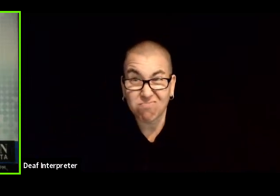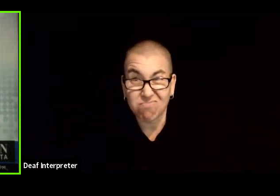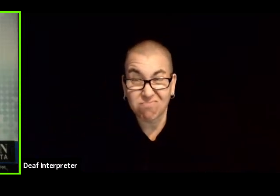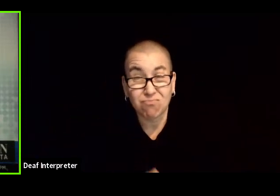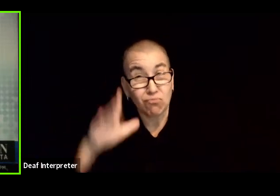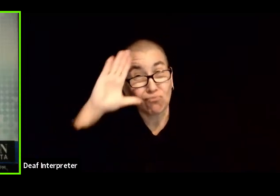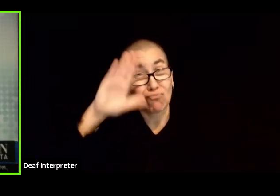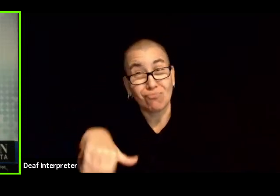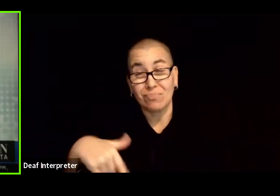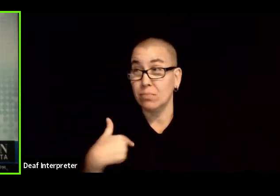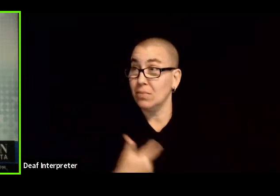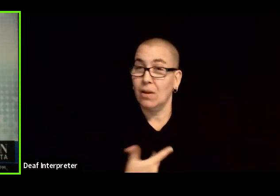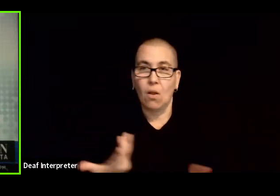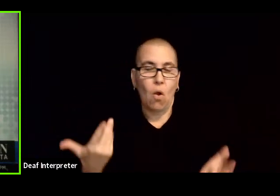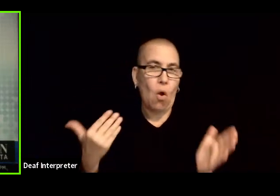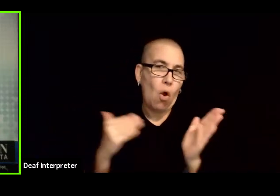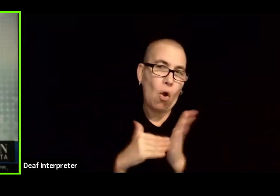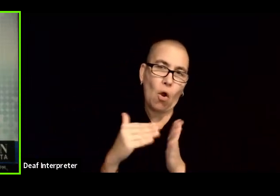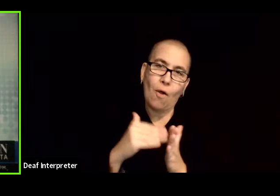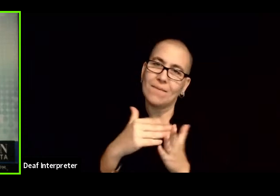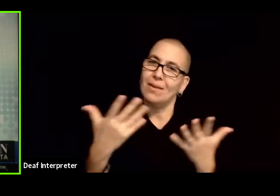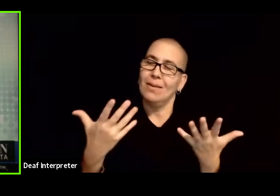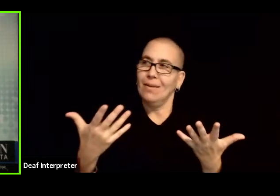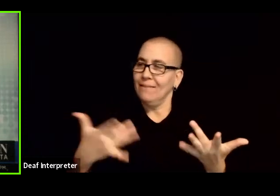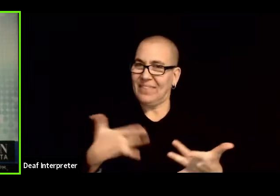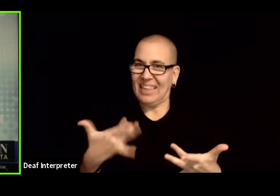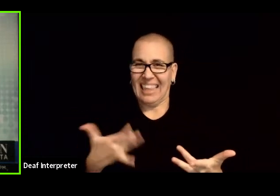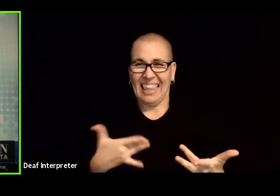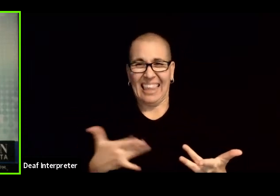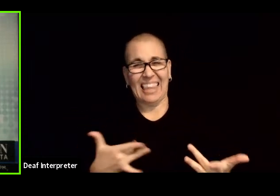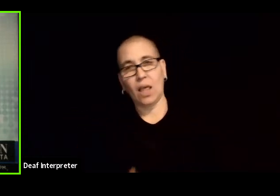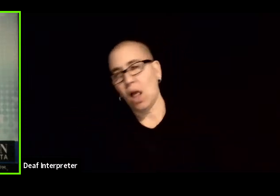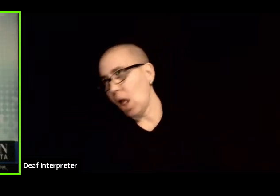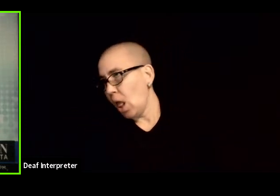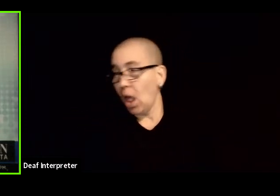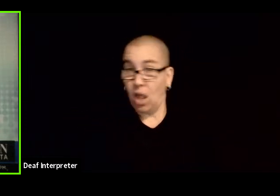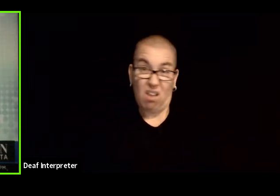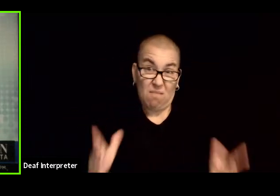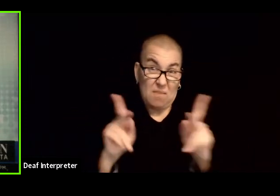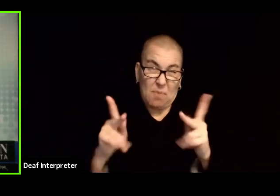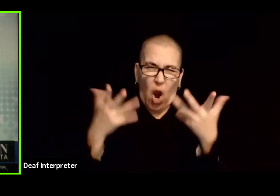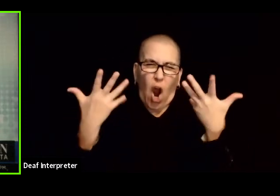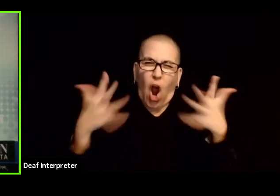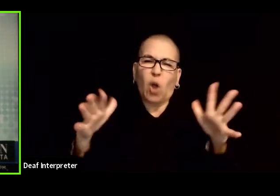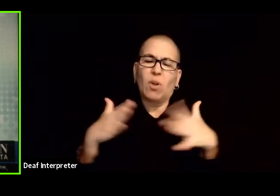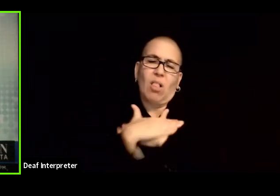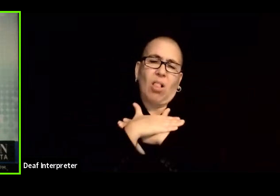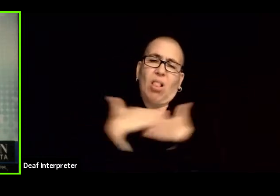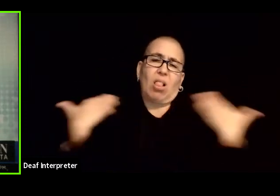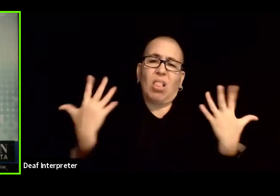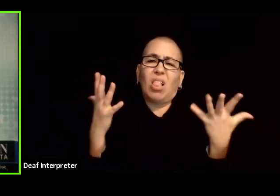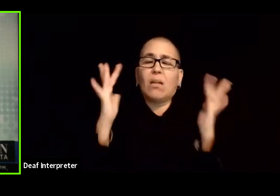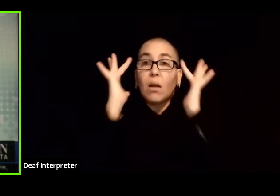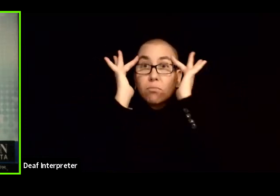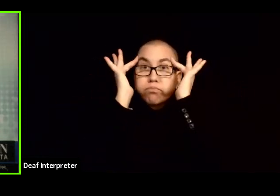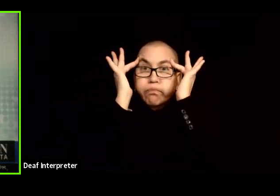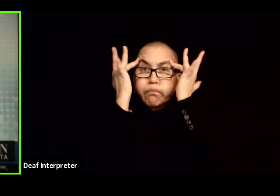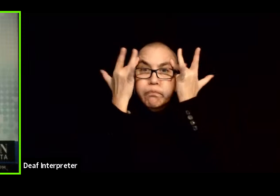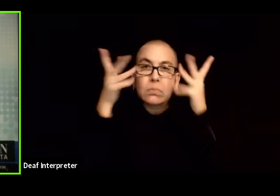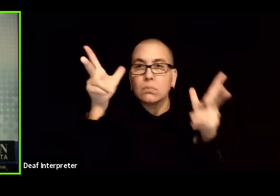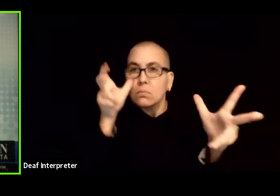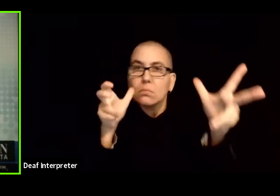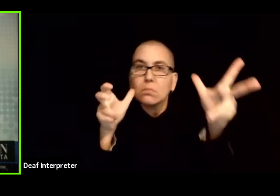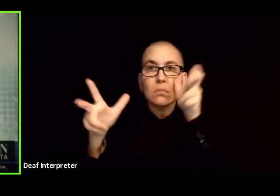that unless Minnesotans really understand these risks in very clear and personal terms,